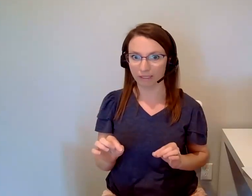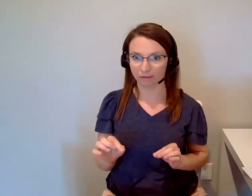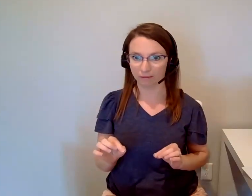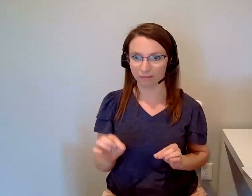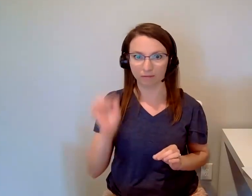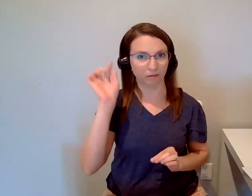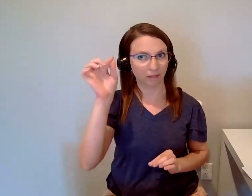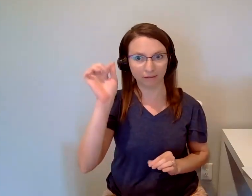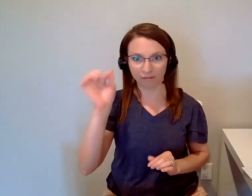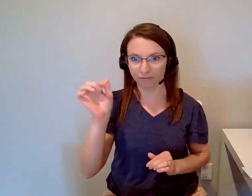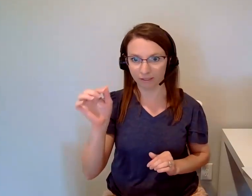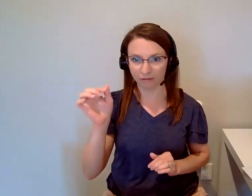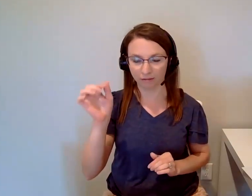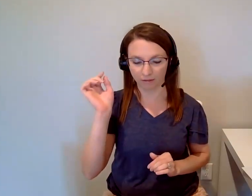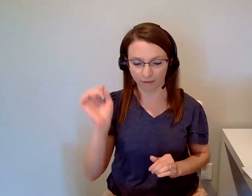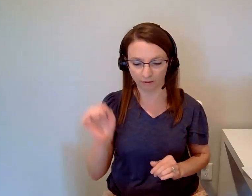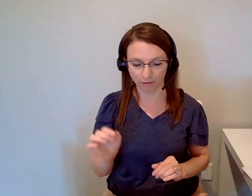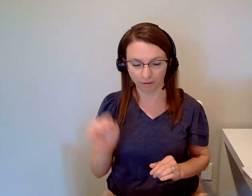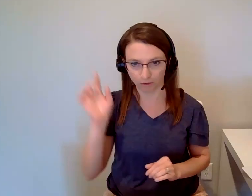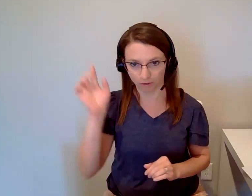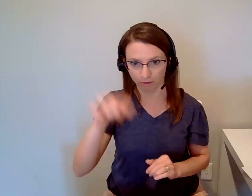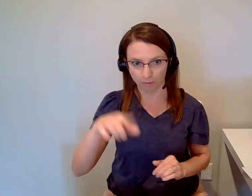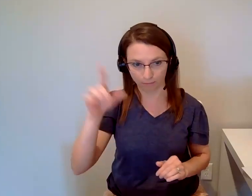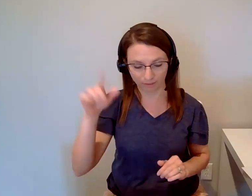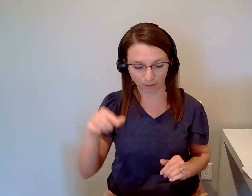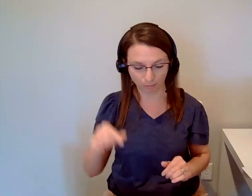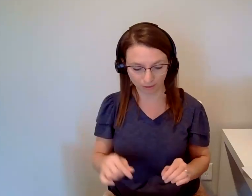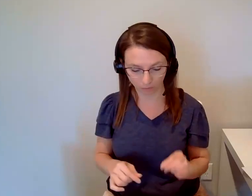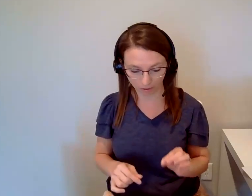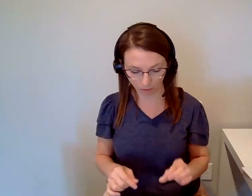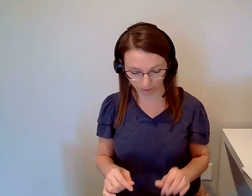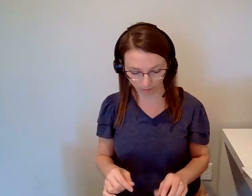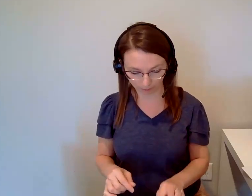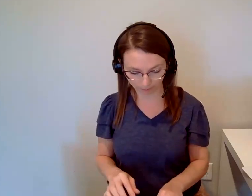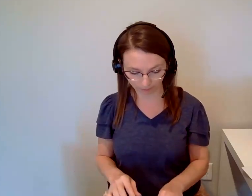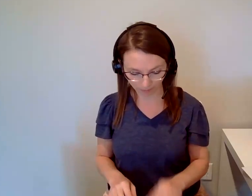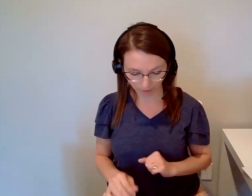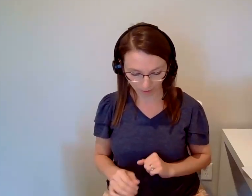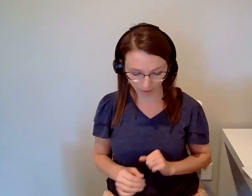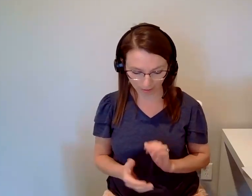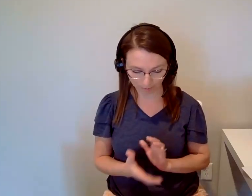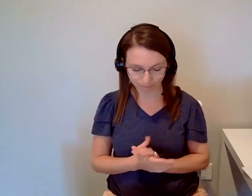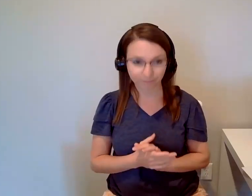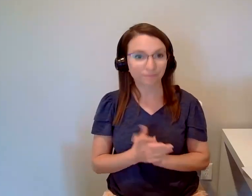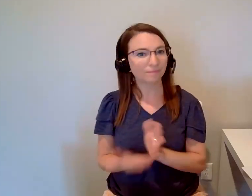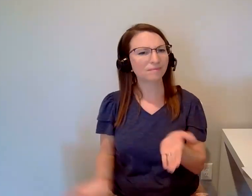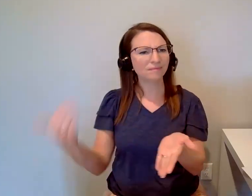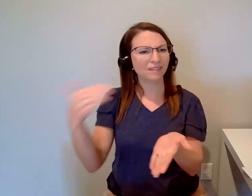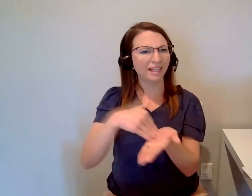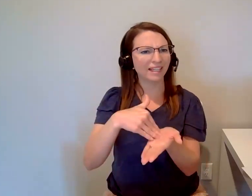links. There's lots of links on there on your document that will help you. All right.